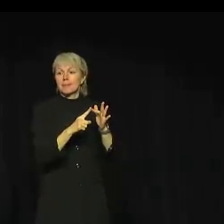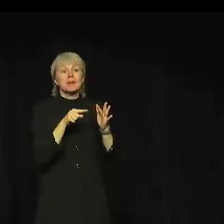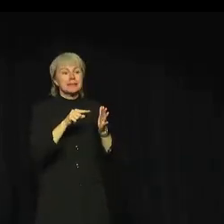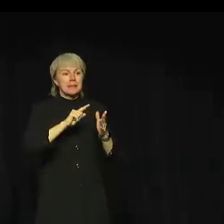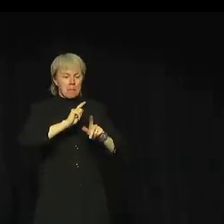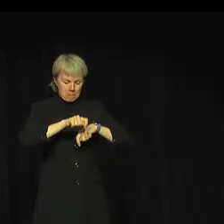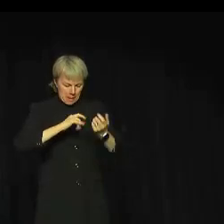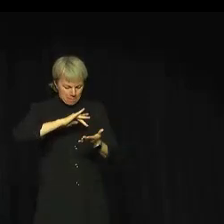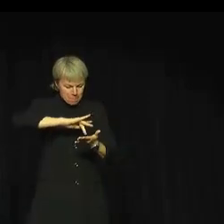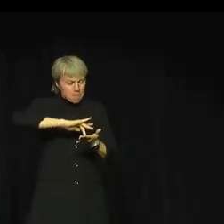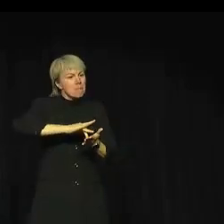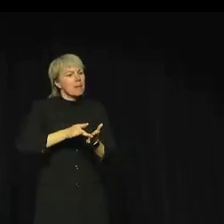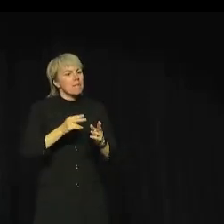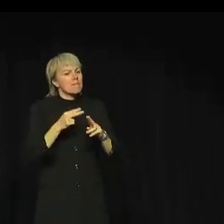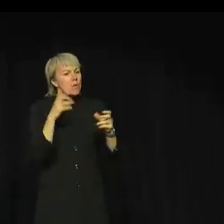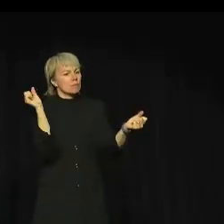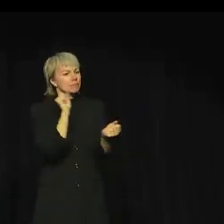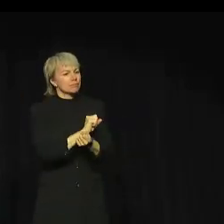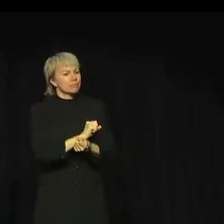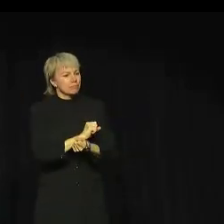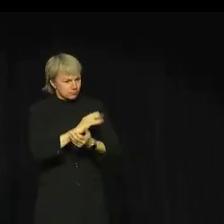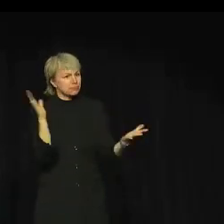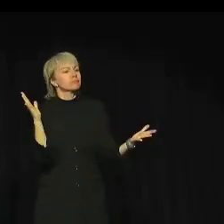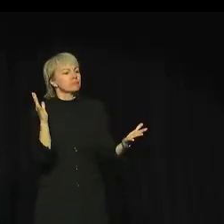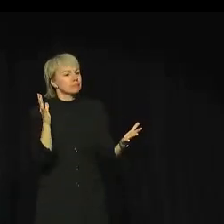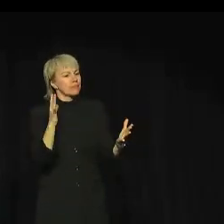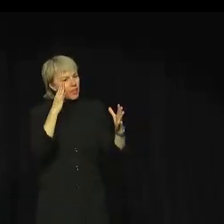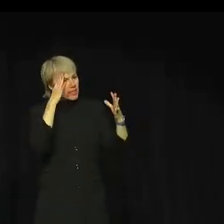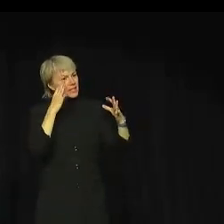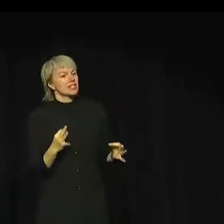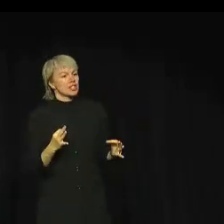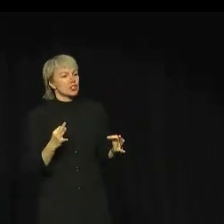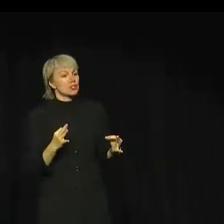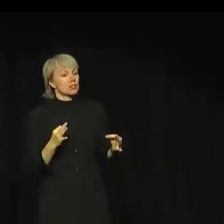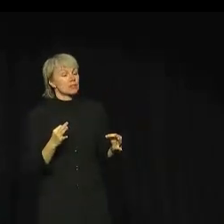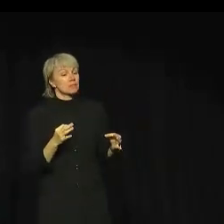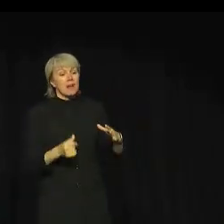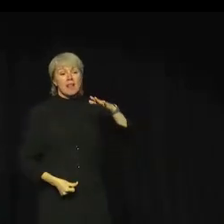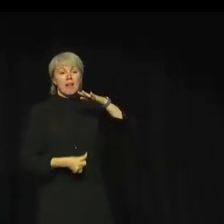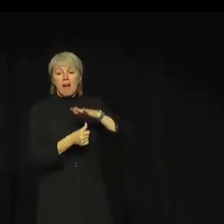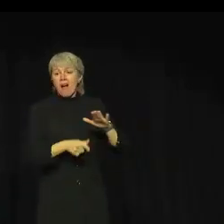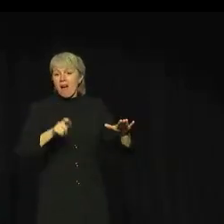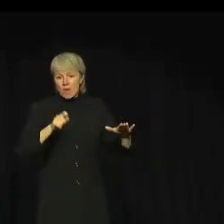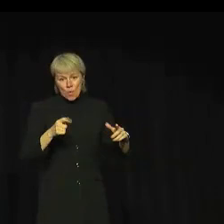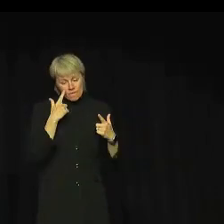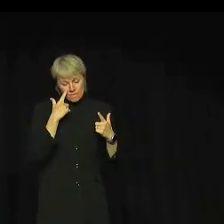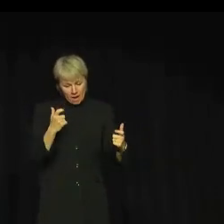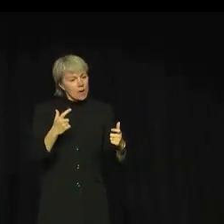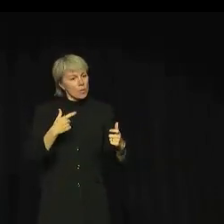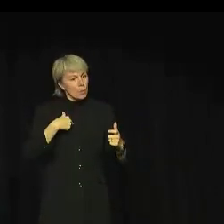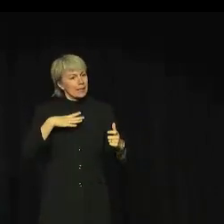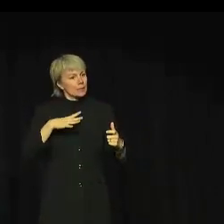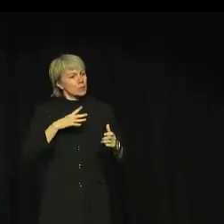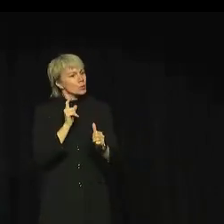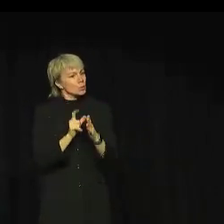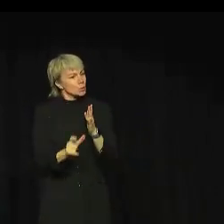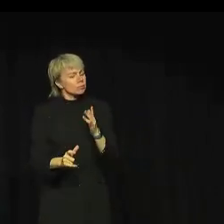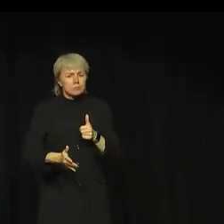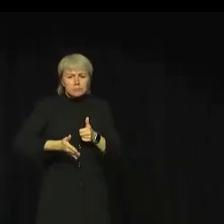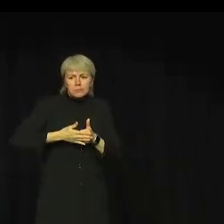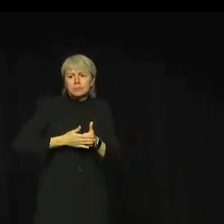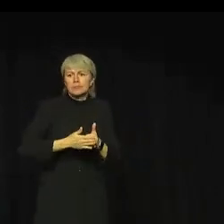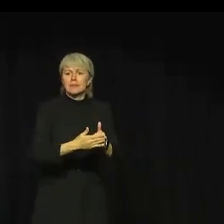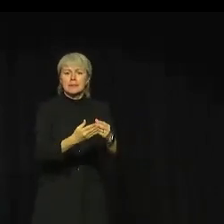key that unlocked the door that the High Court found. We must provide those keys. We must